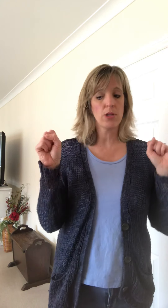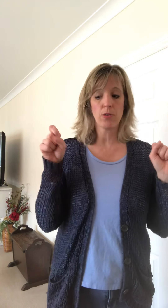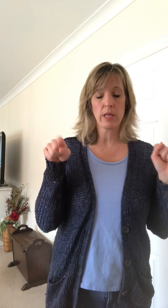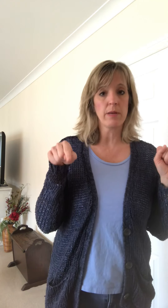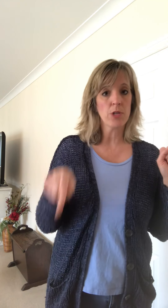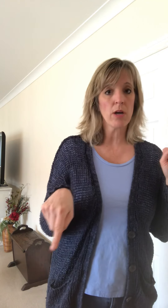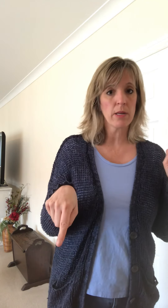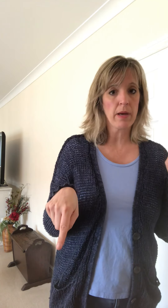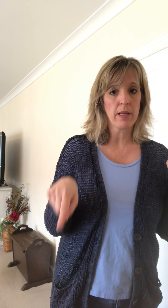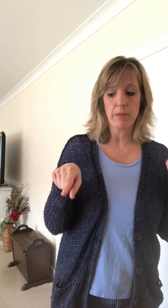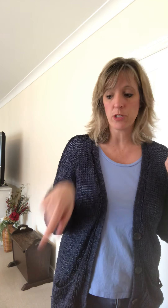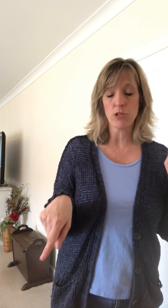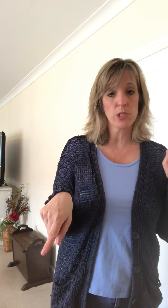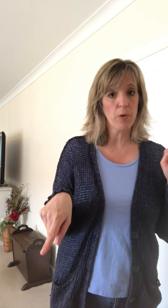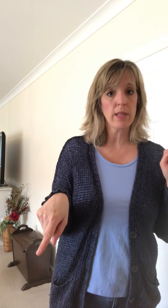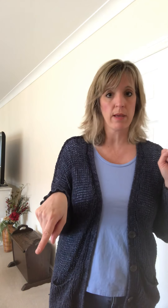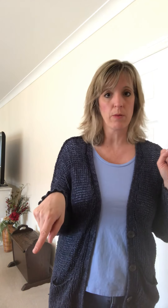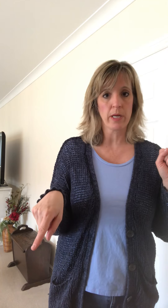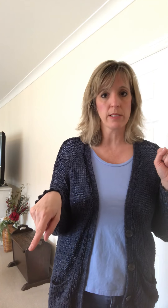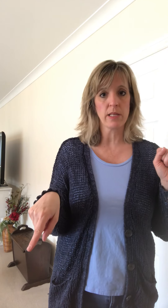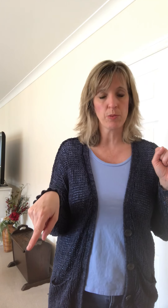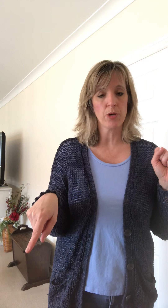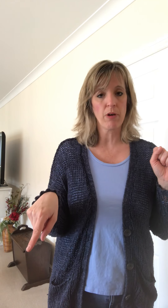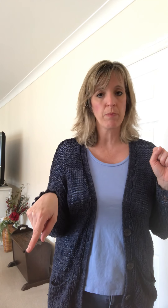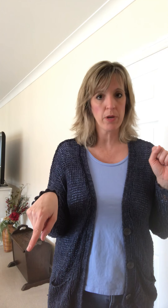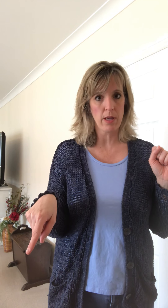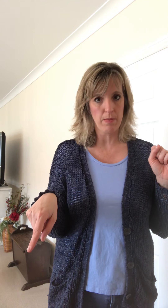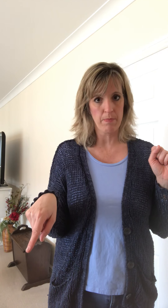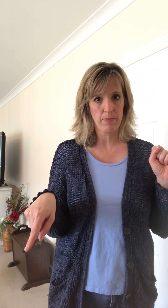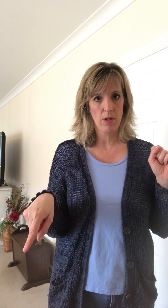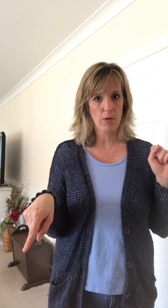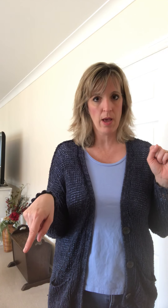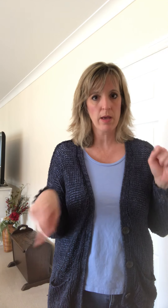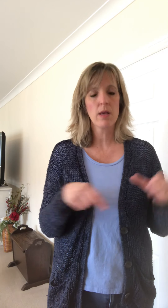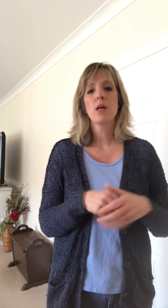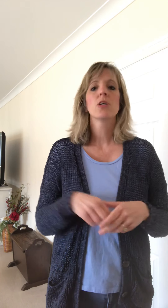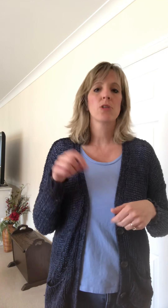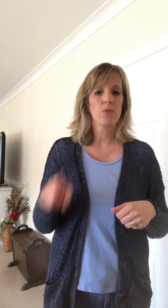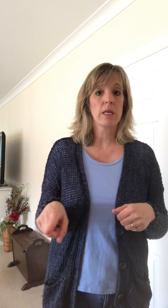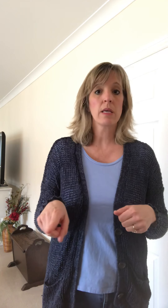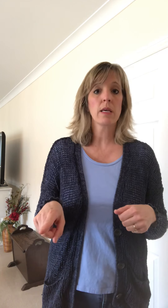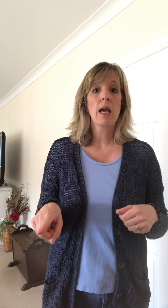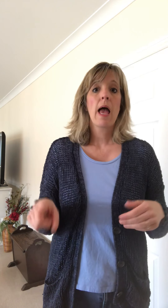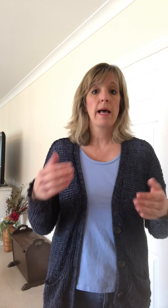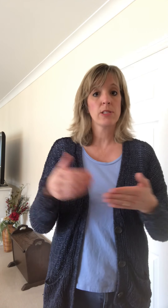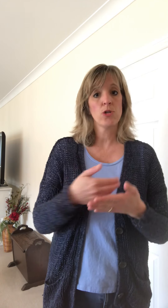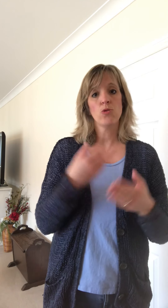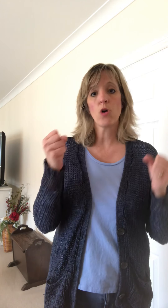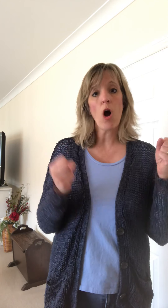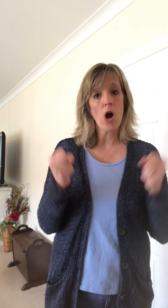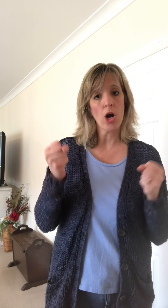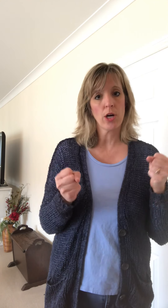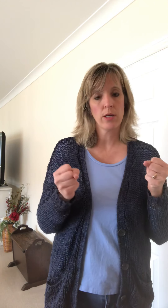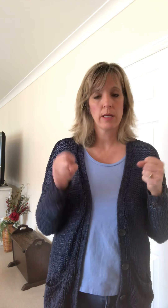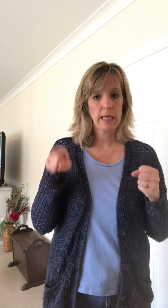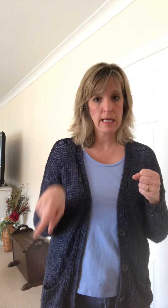you can keep talking about him and you just point there because that's where you have put him, okay? So he has a new car,